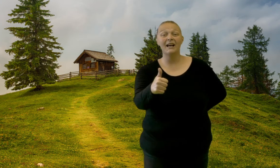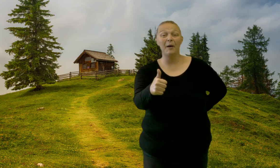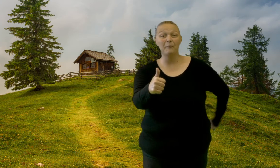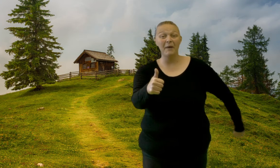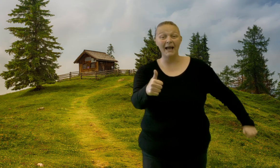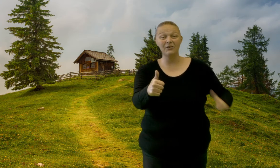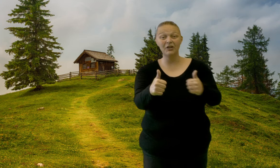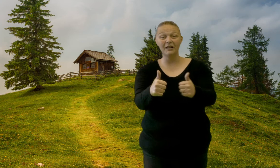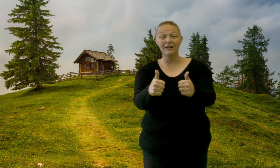Come back, Jill.